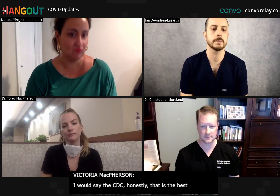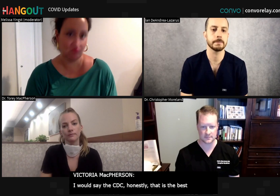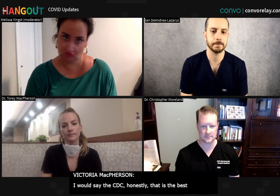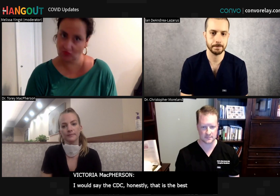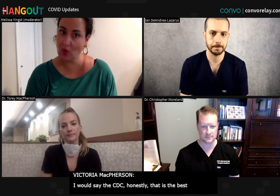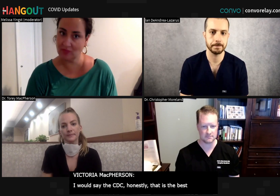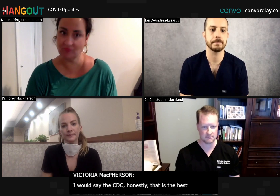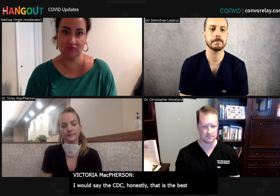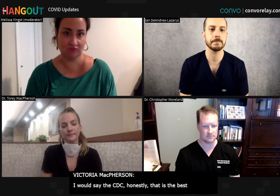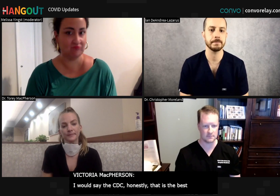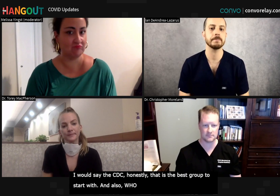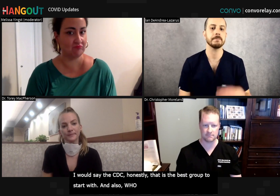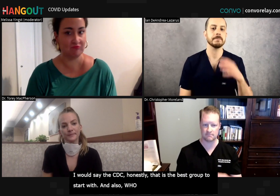probably the best ones to follow.